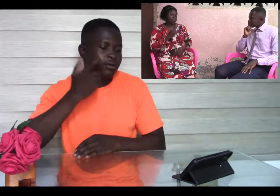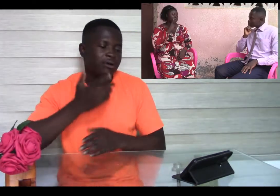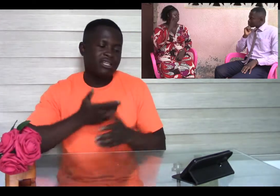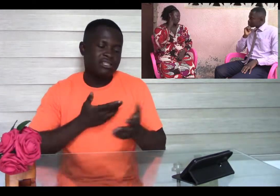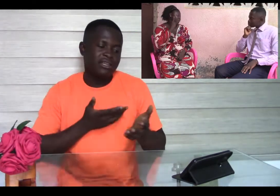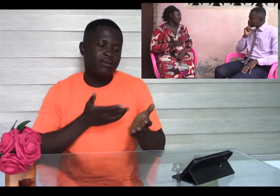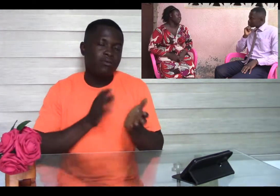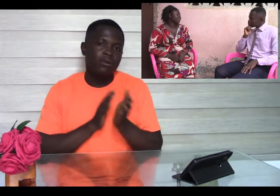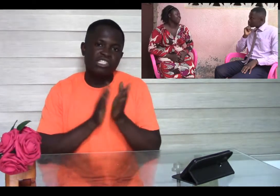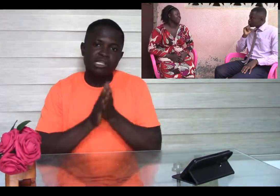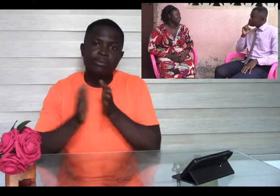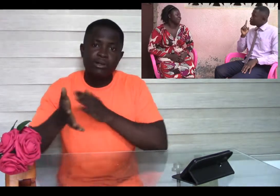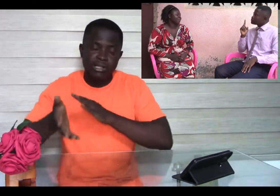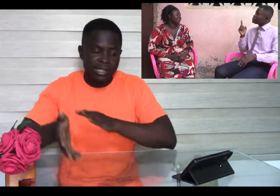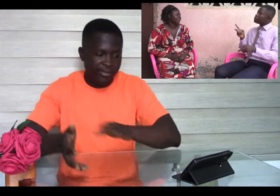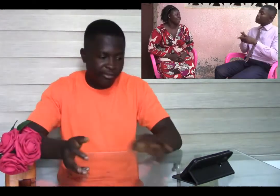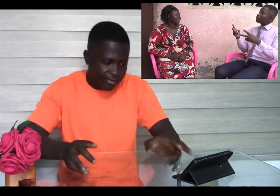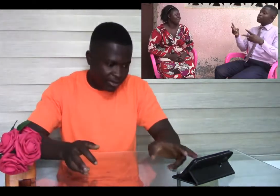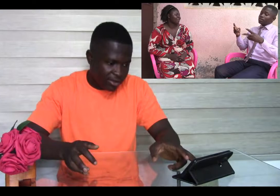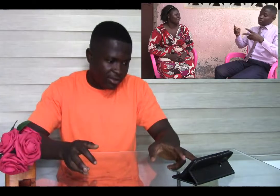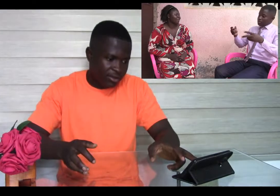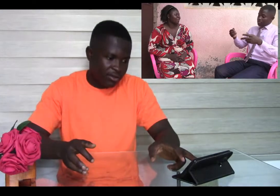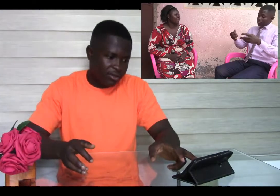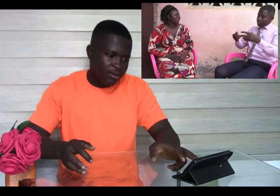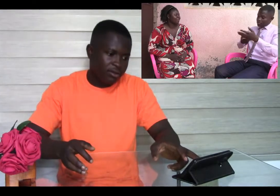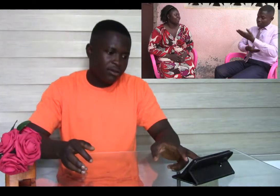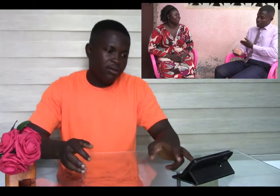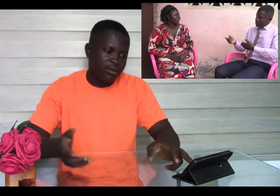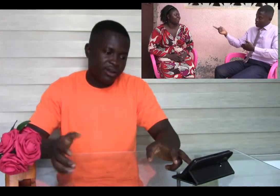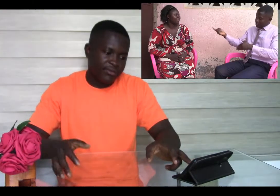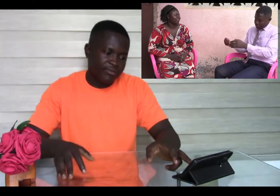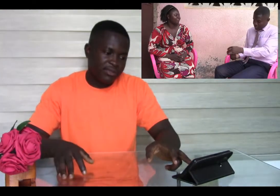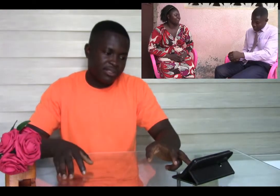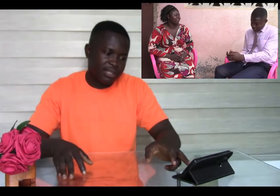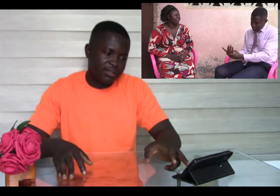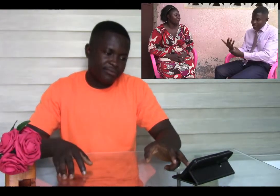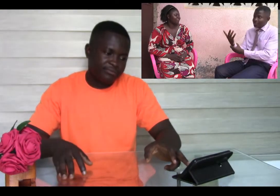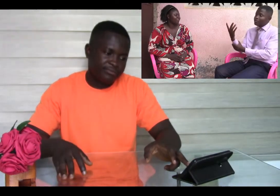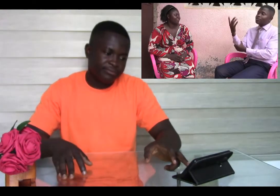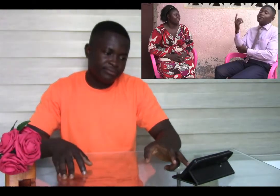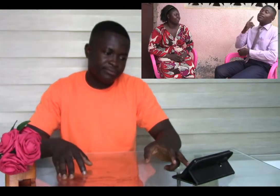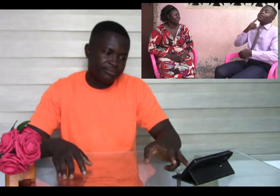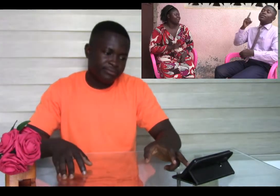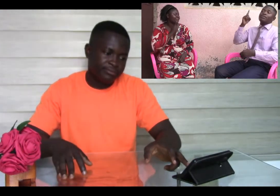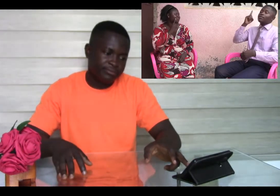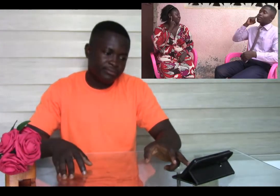was asking her, was she born deaf? Alright. He said